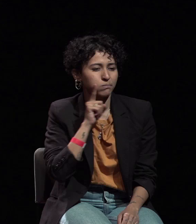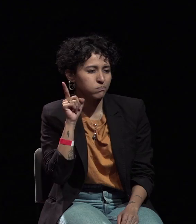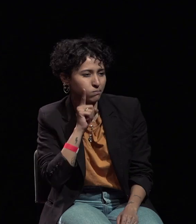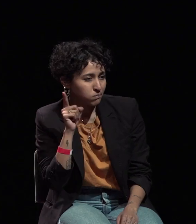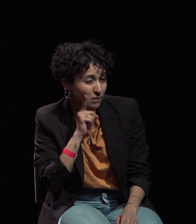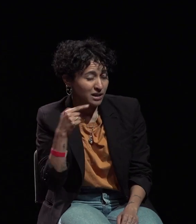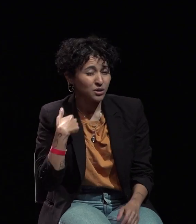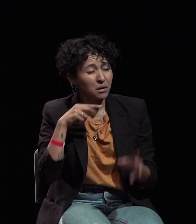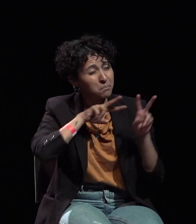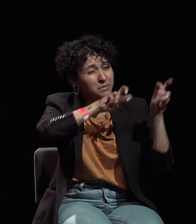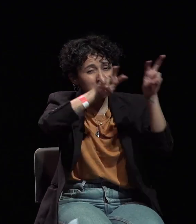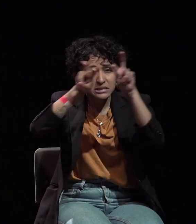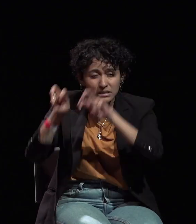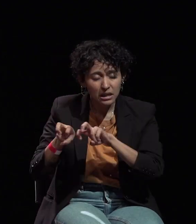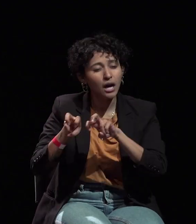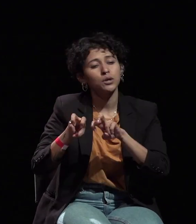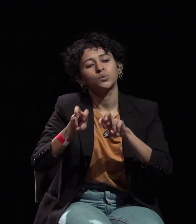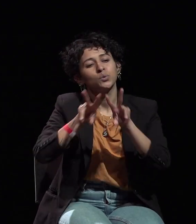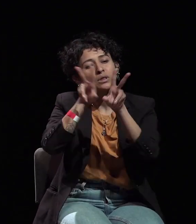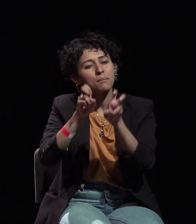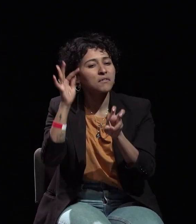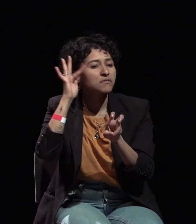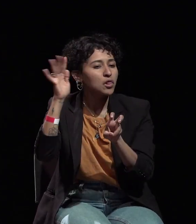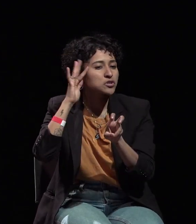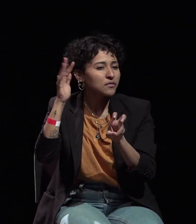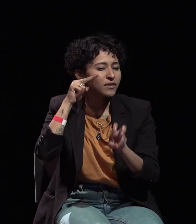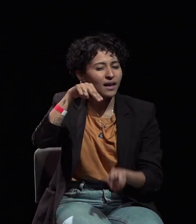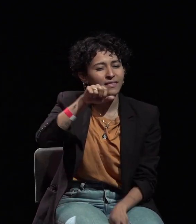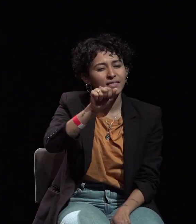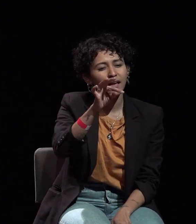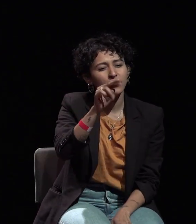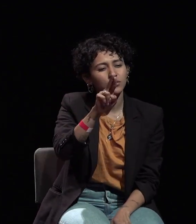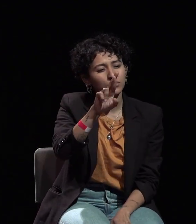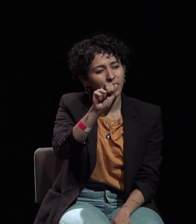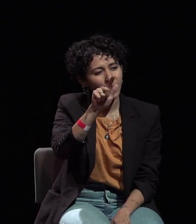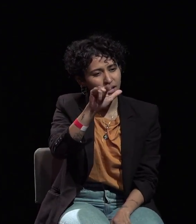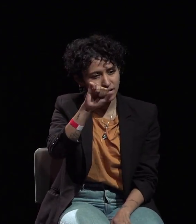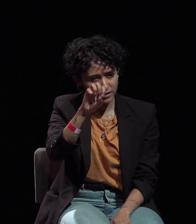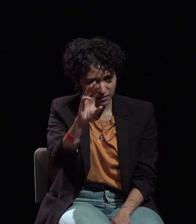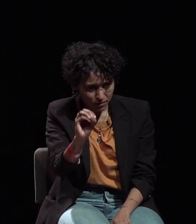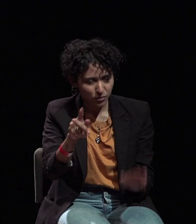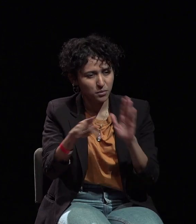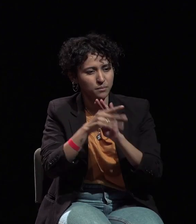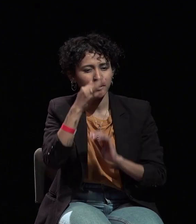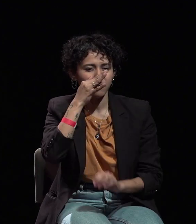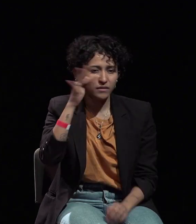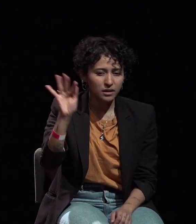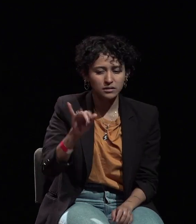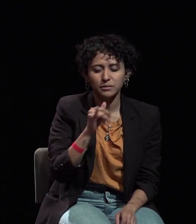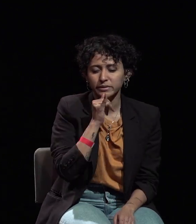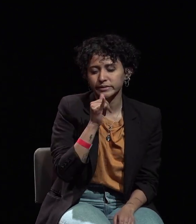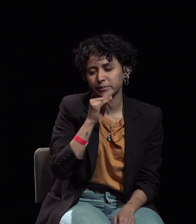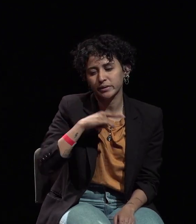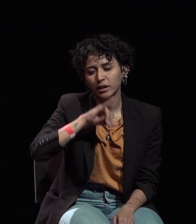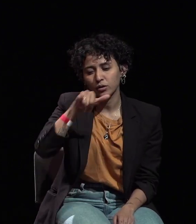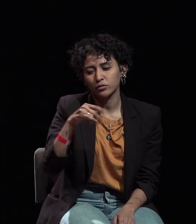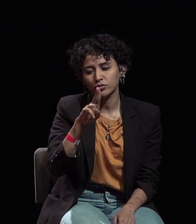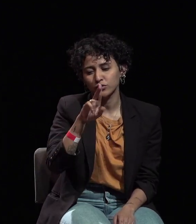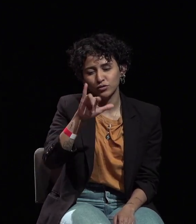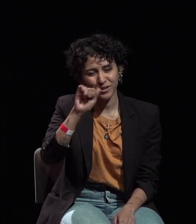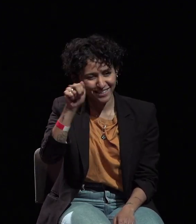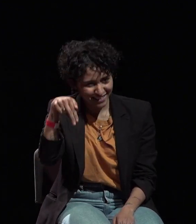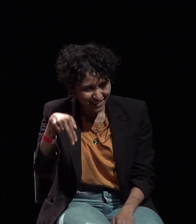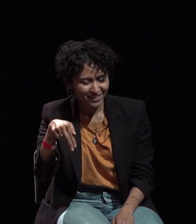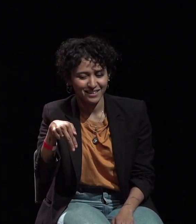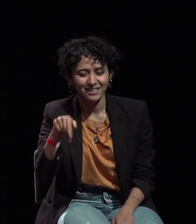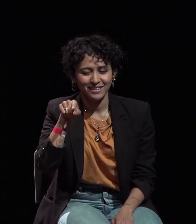natural philosophers, particularly in Prussia and France. And here I'm showing you Julien-Joseph Viret's